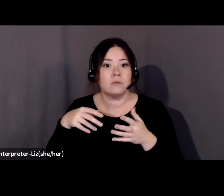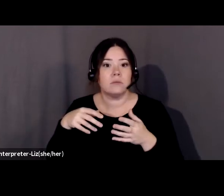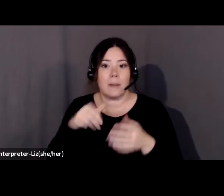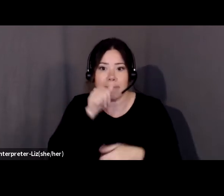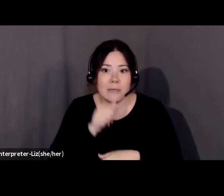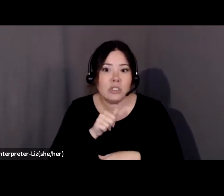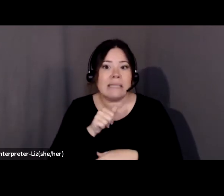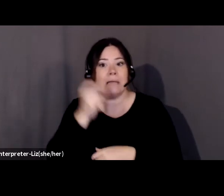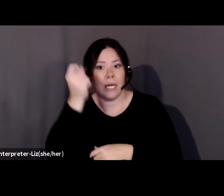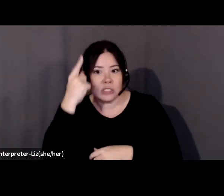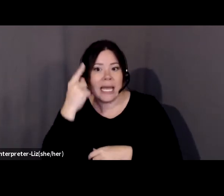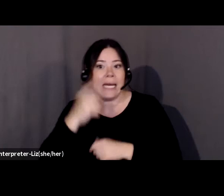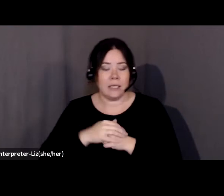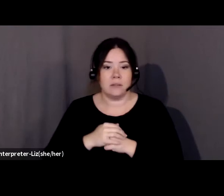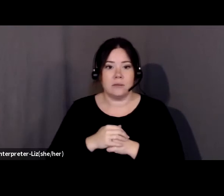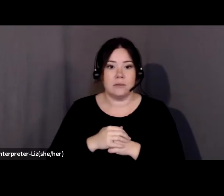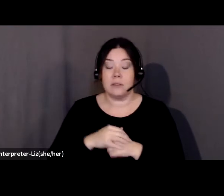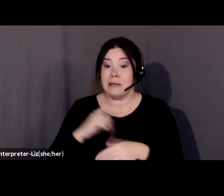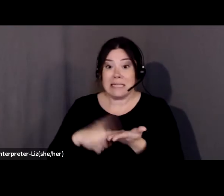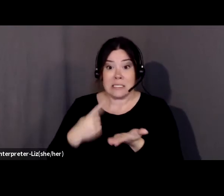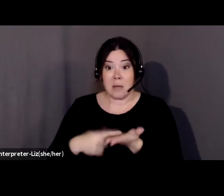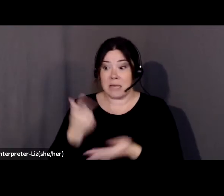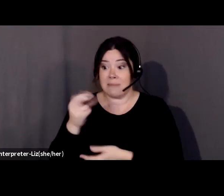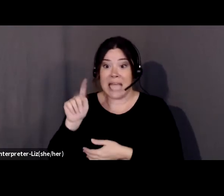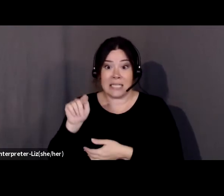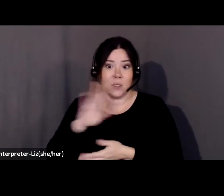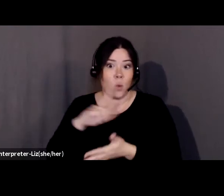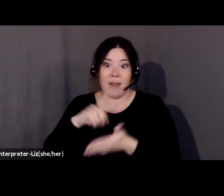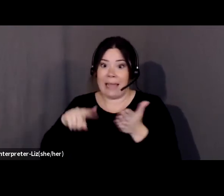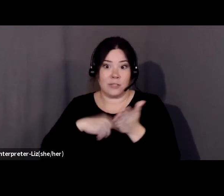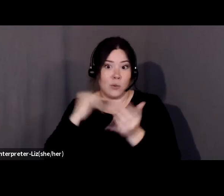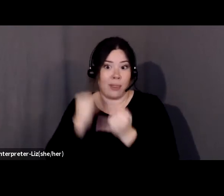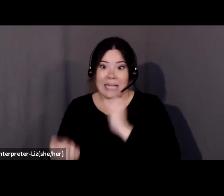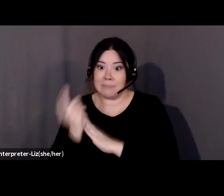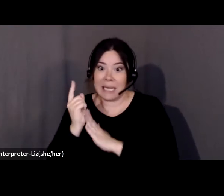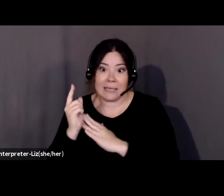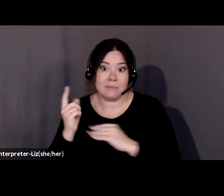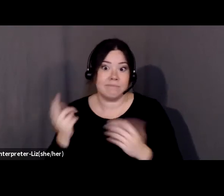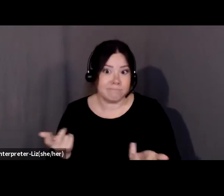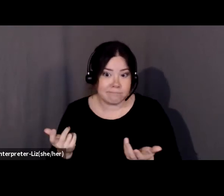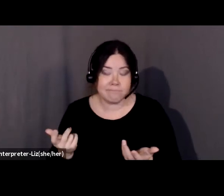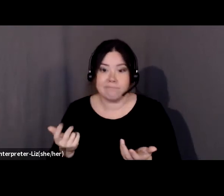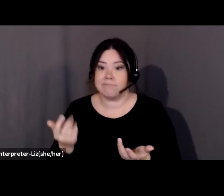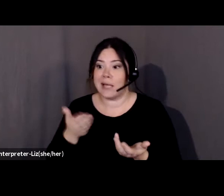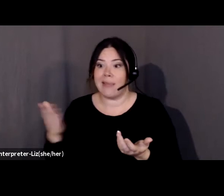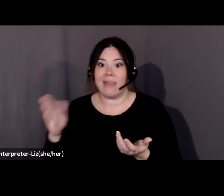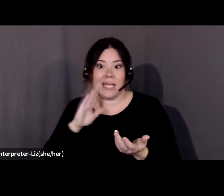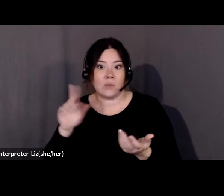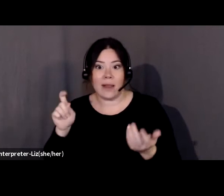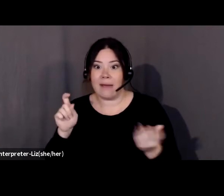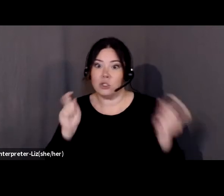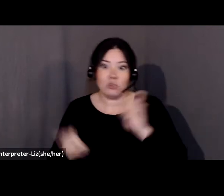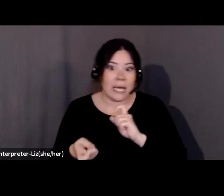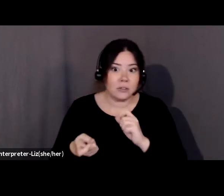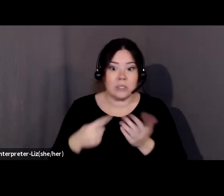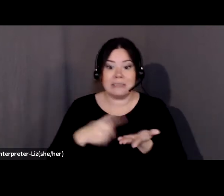and understanding. Sometimes guests will cancel on you last minute. Things will get switched around. Sometimes an